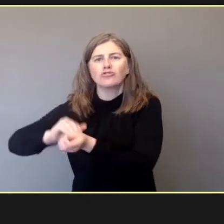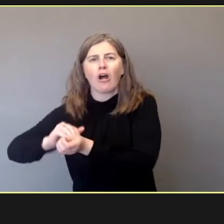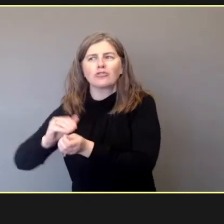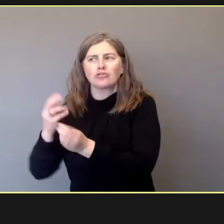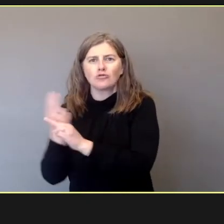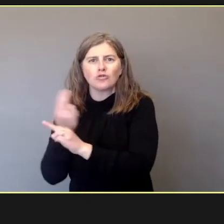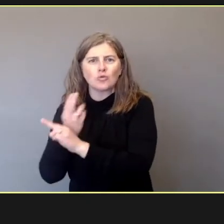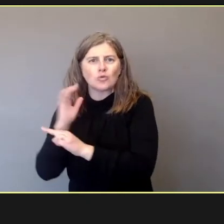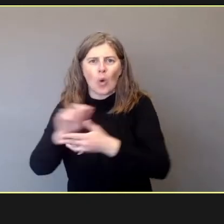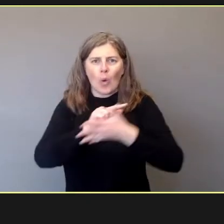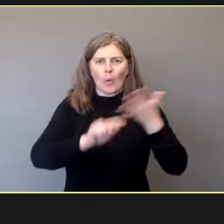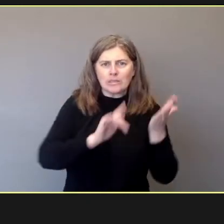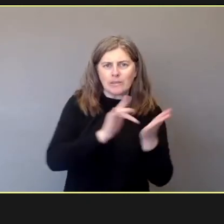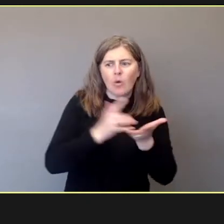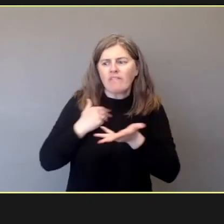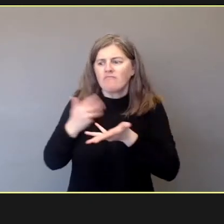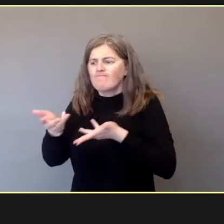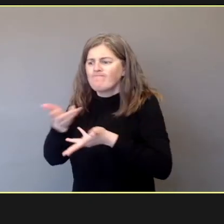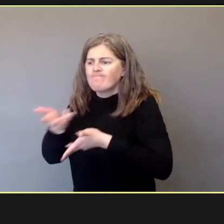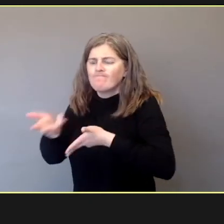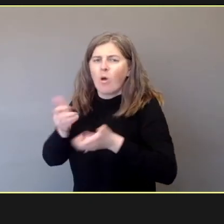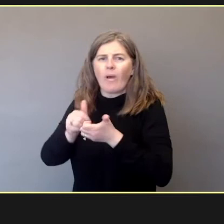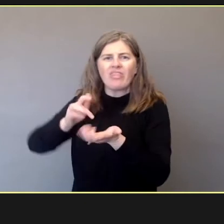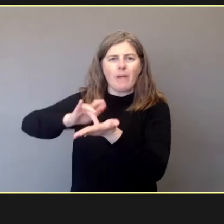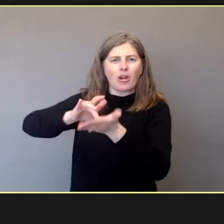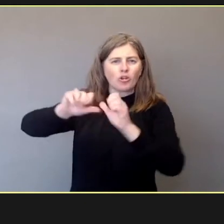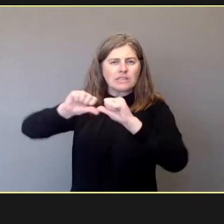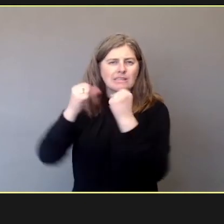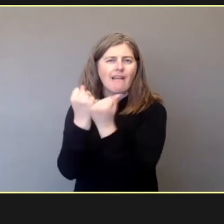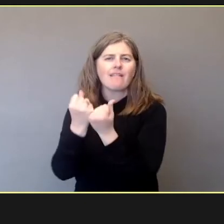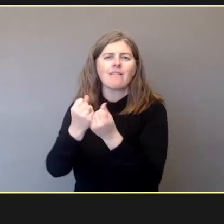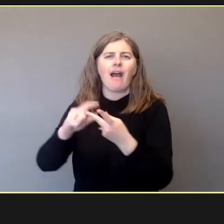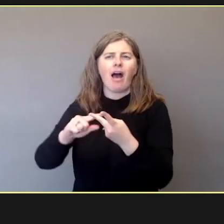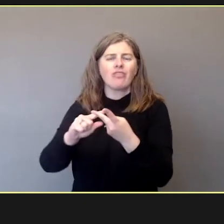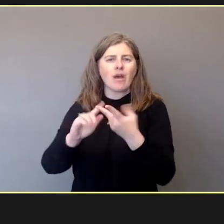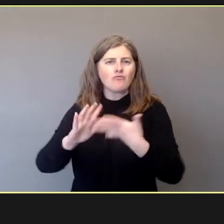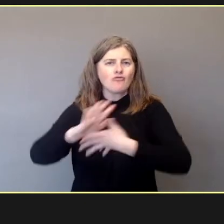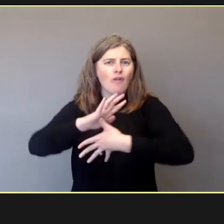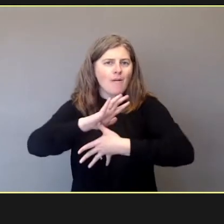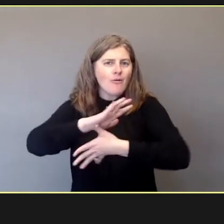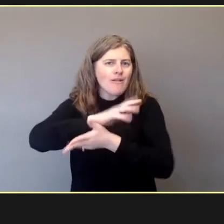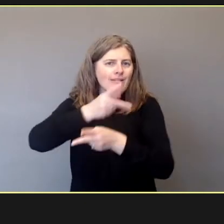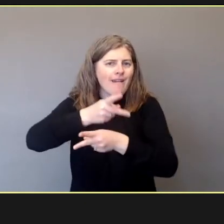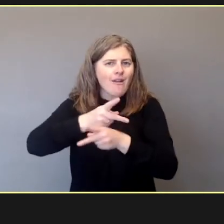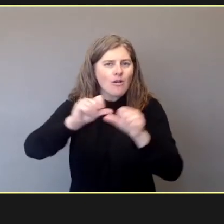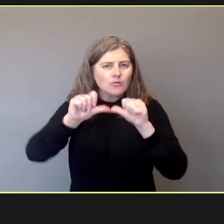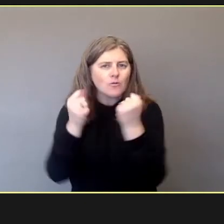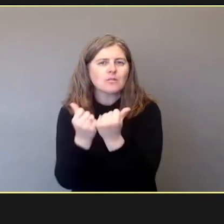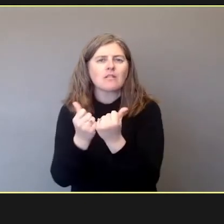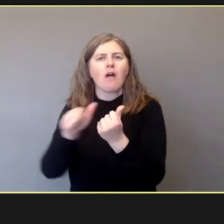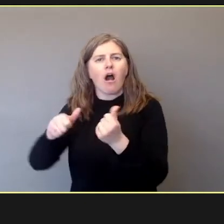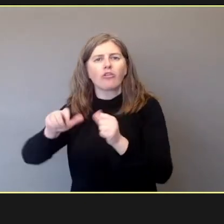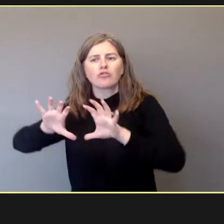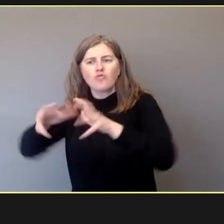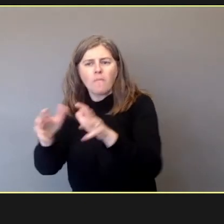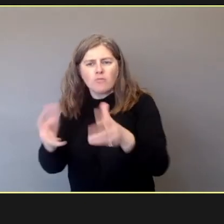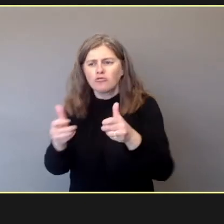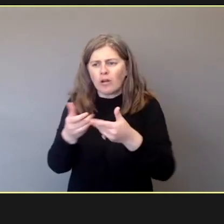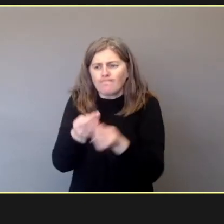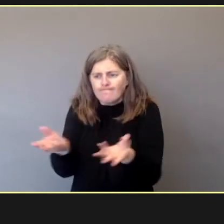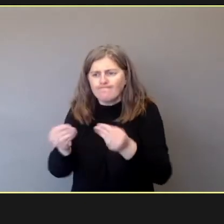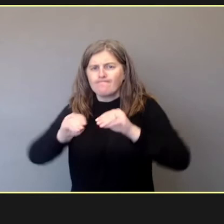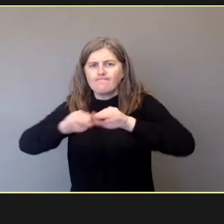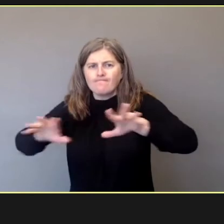use, and we've worked with the Medical Society and the Primary Care Association and other provider groups to try to get the word out